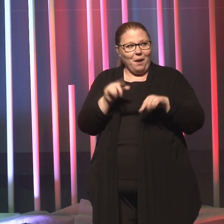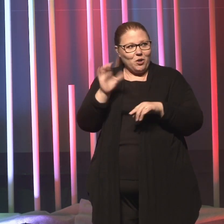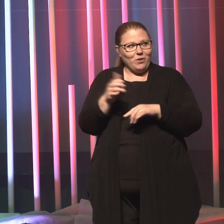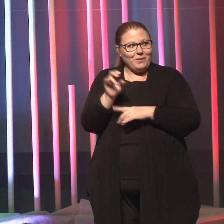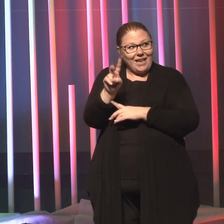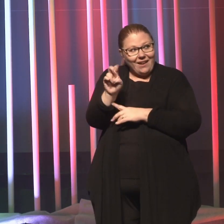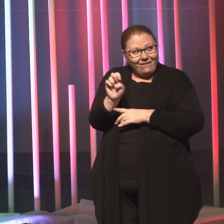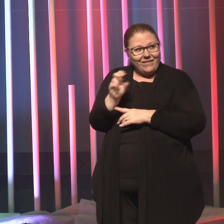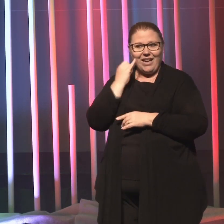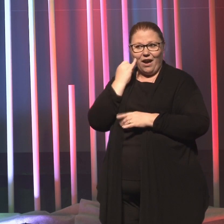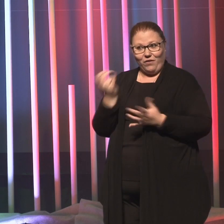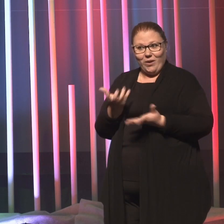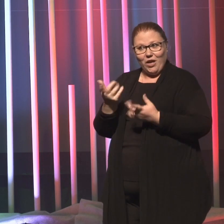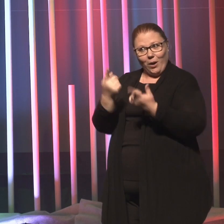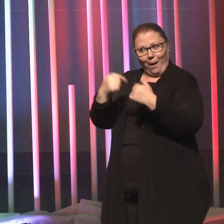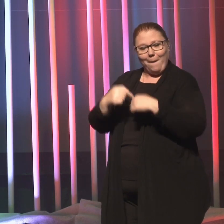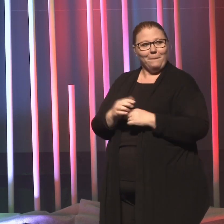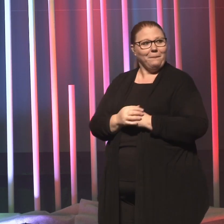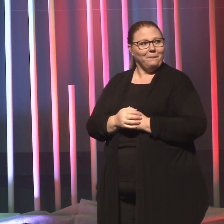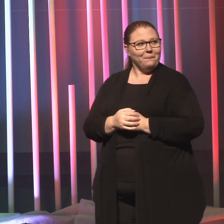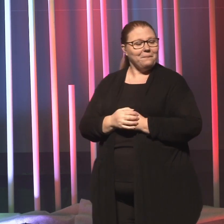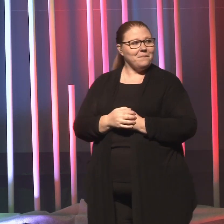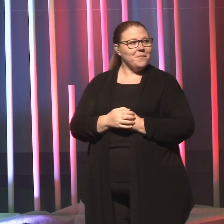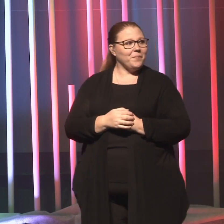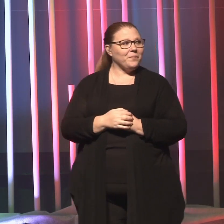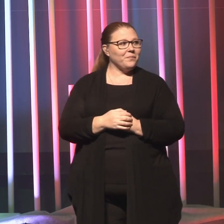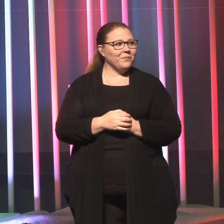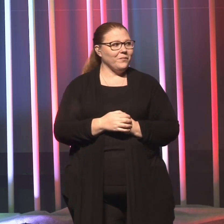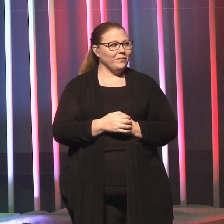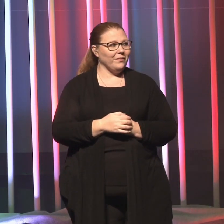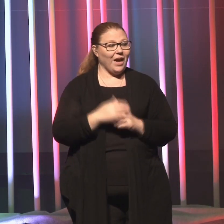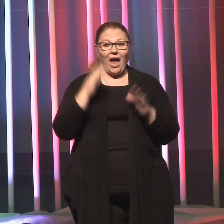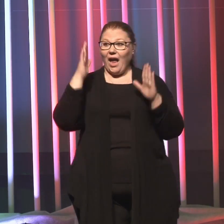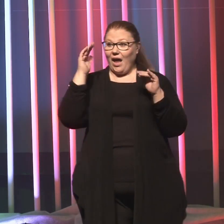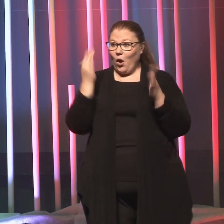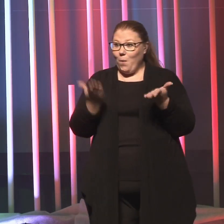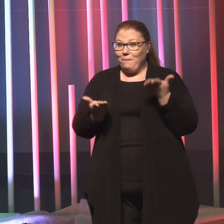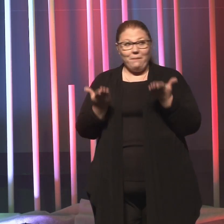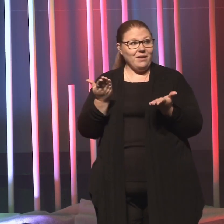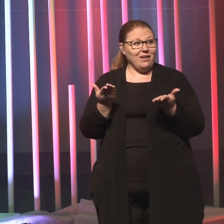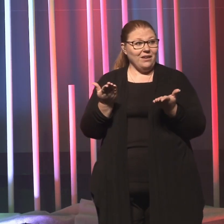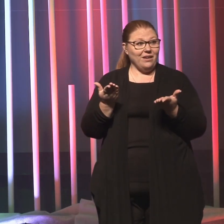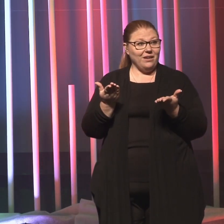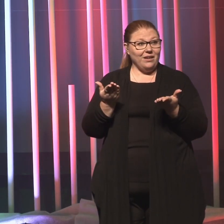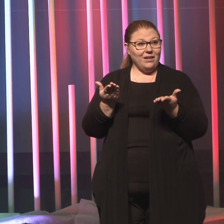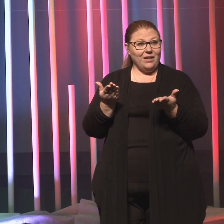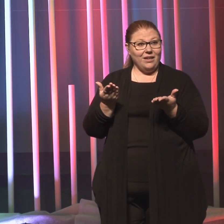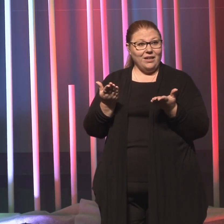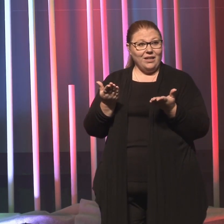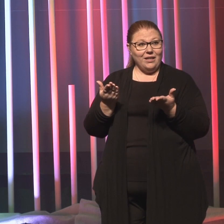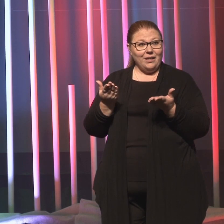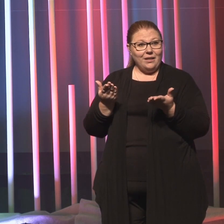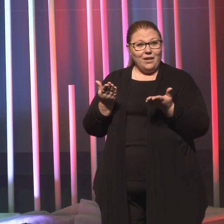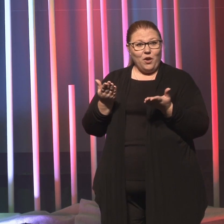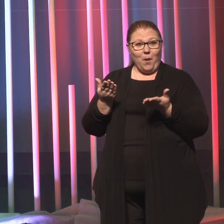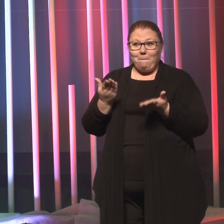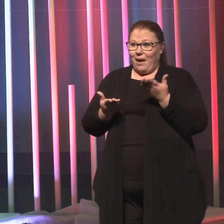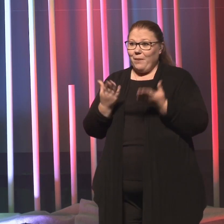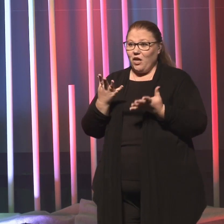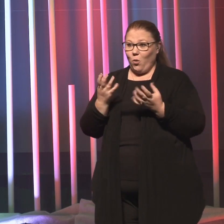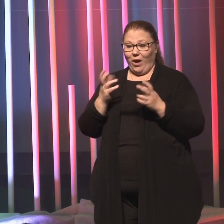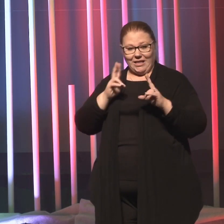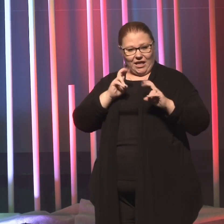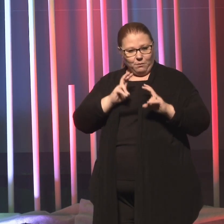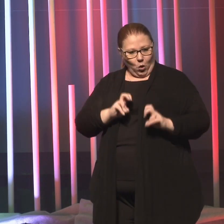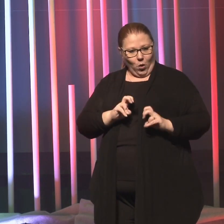If you're around, come on out. And I hope maybe you hear a little voice to explore more about this